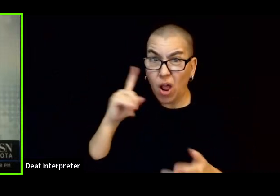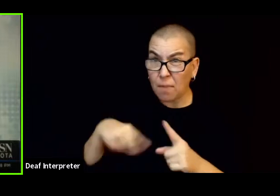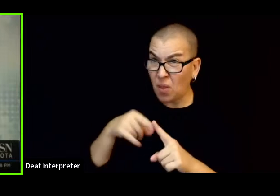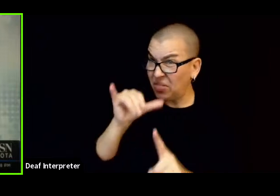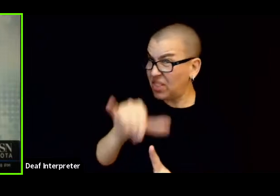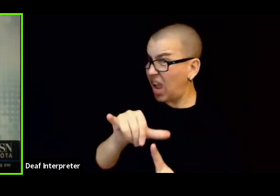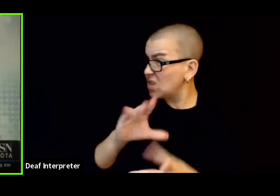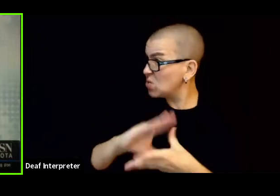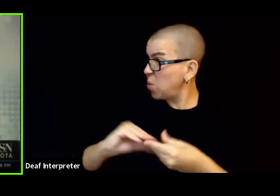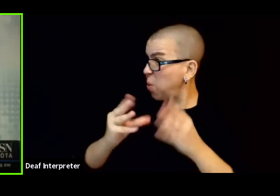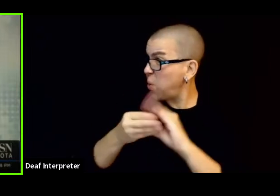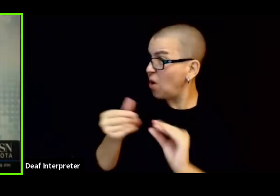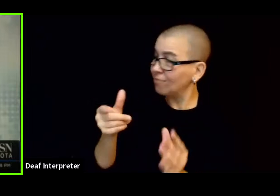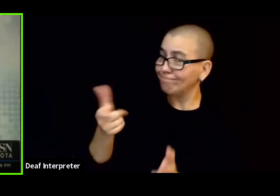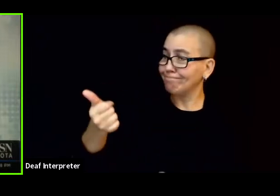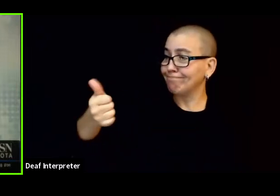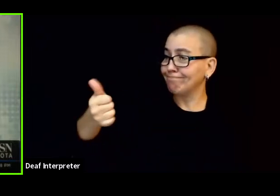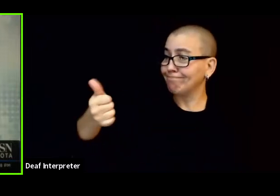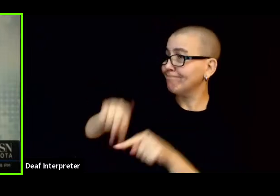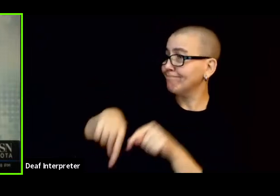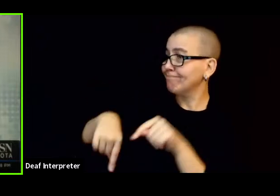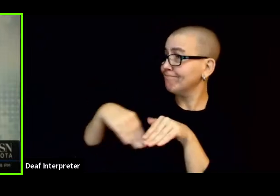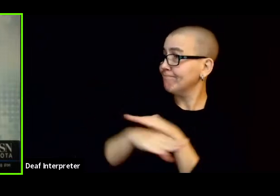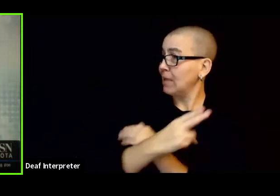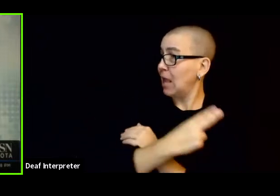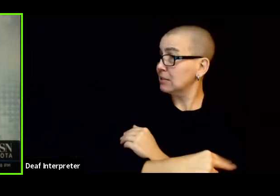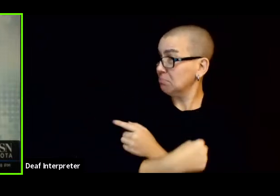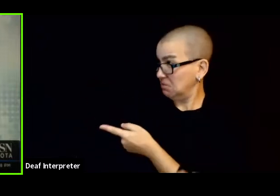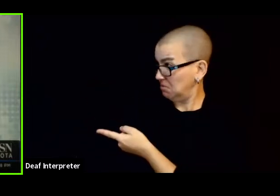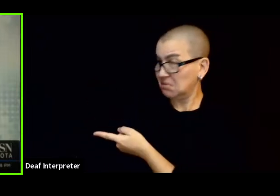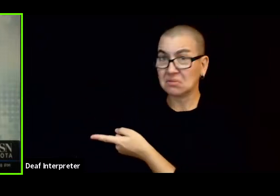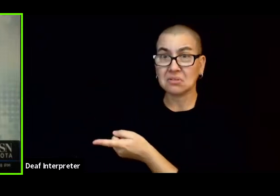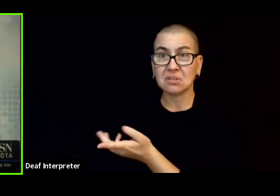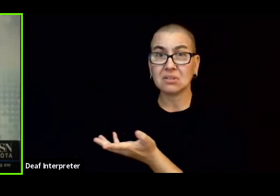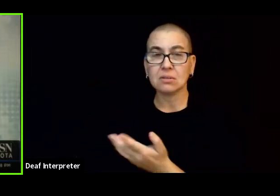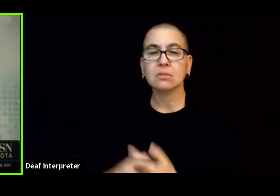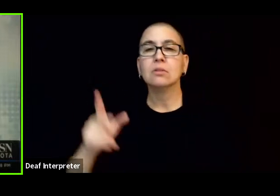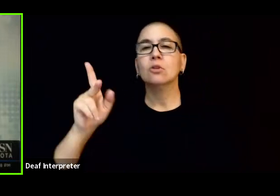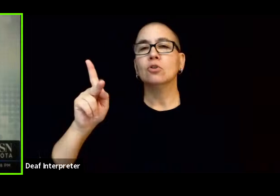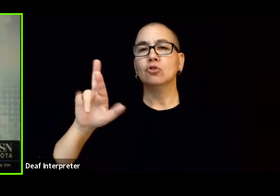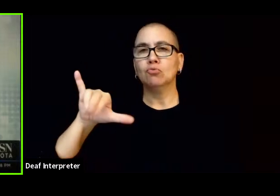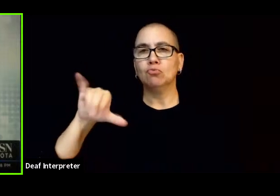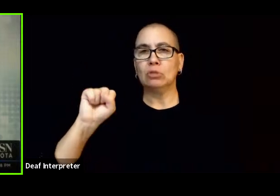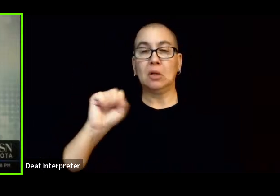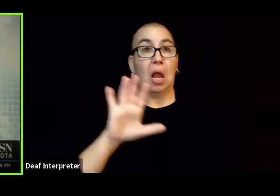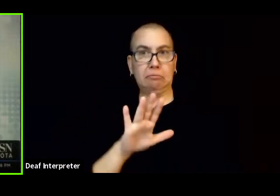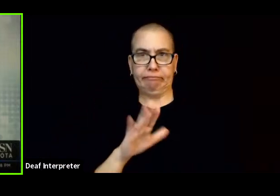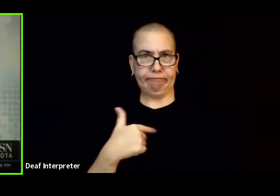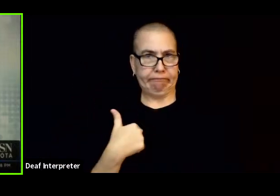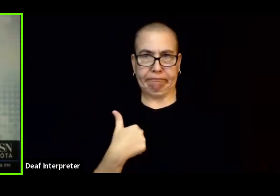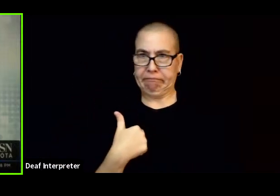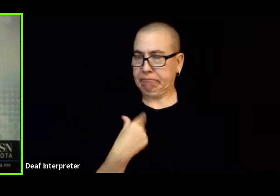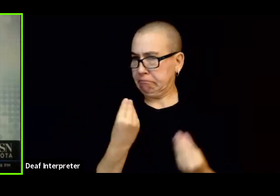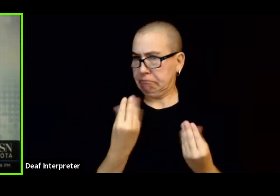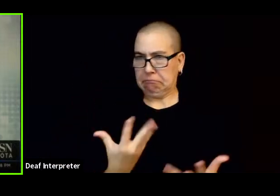here. No, I have not heard that either, so not aware of that.